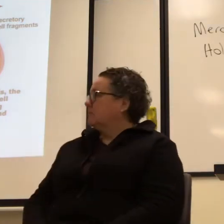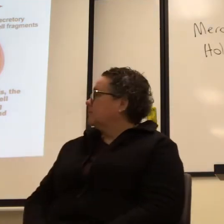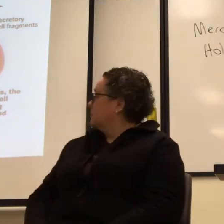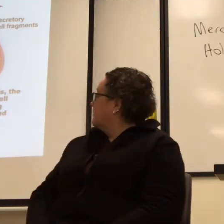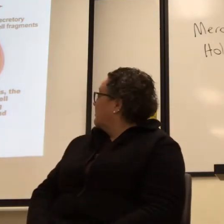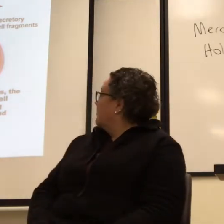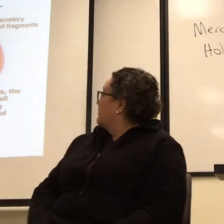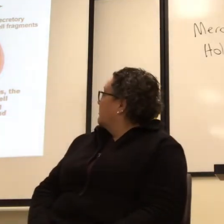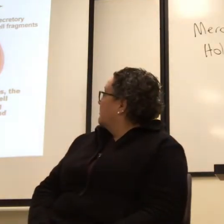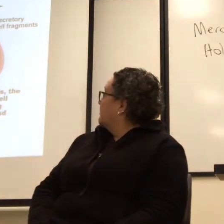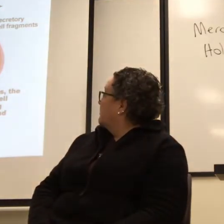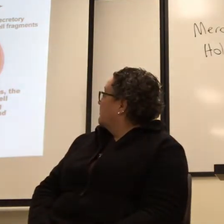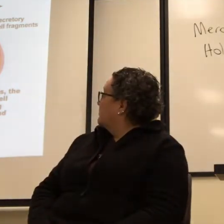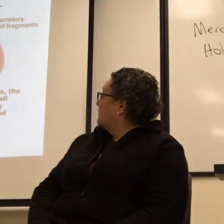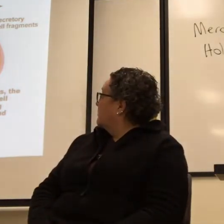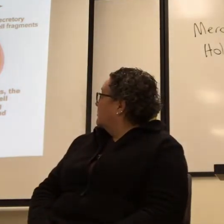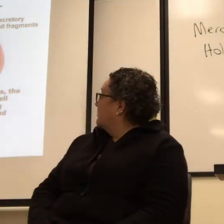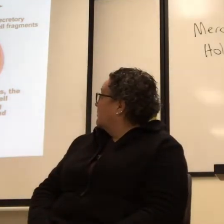Apical